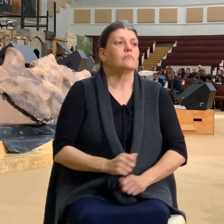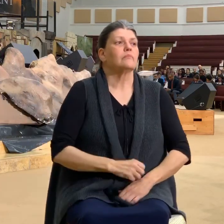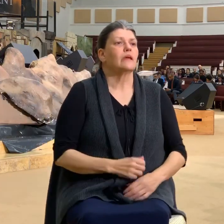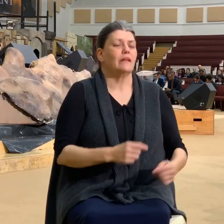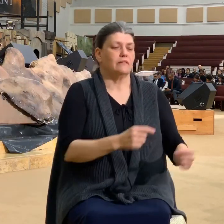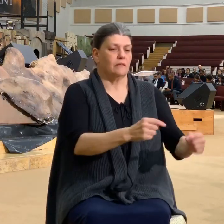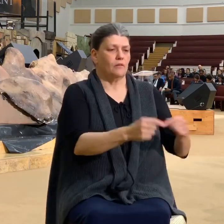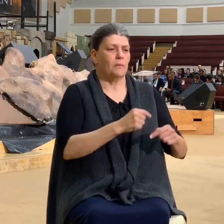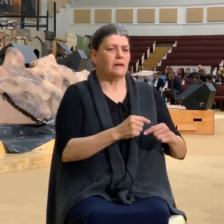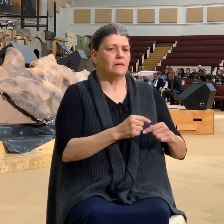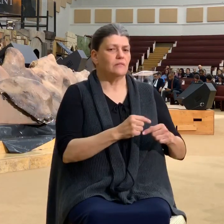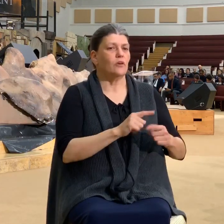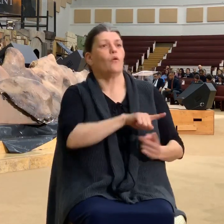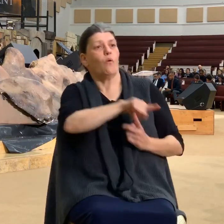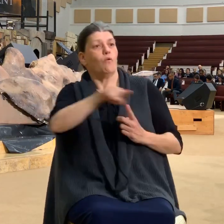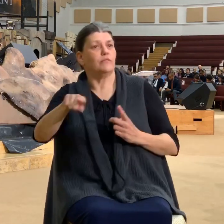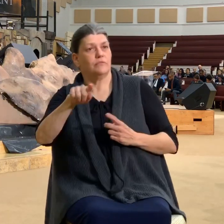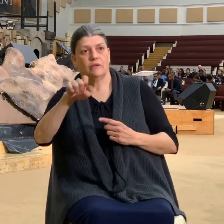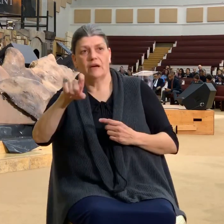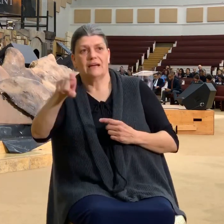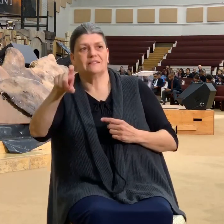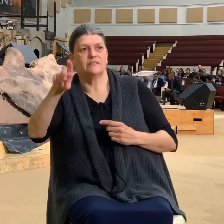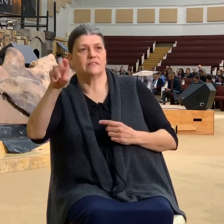backwards. Or no, let's go over to Exodus.